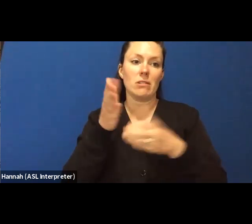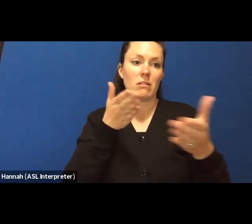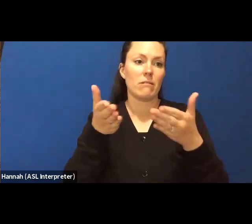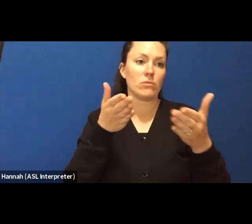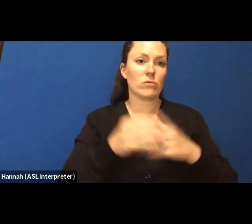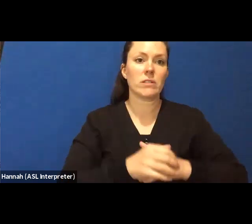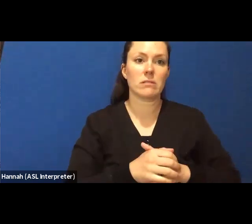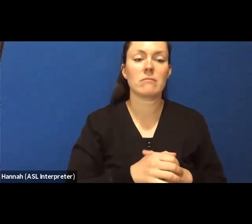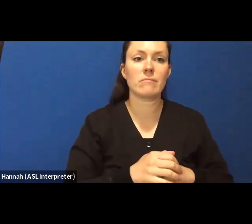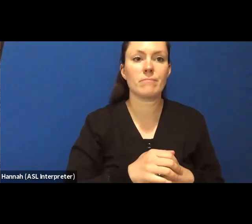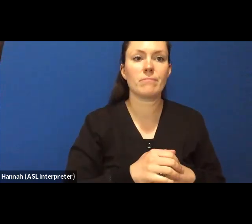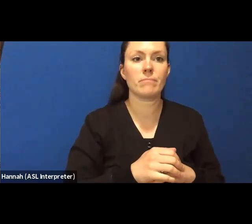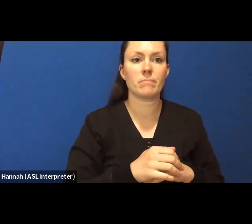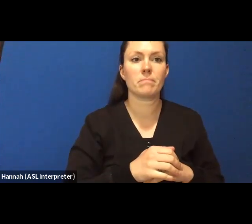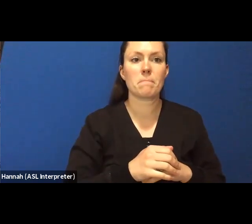Next slide, please.